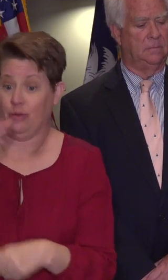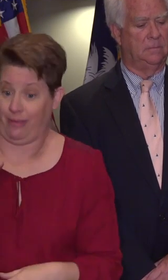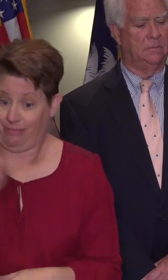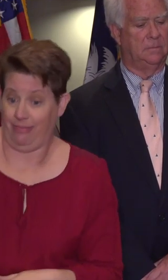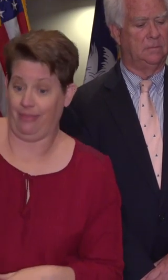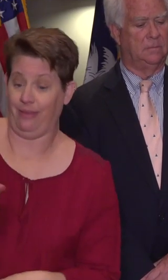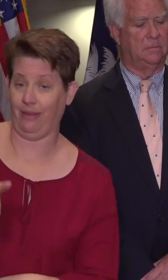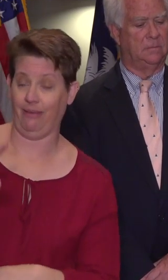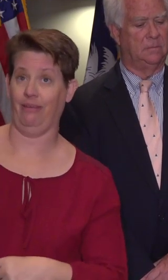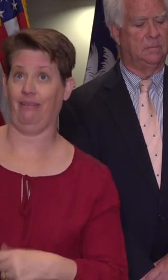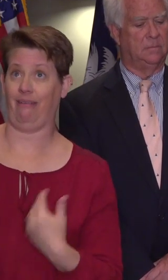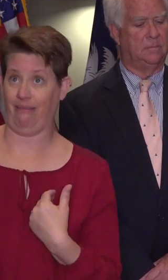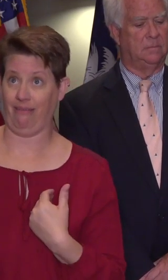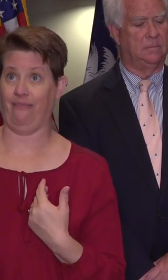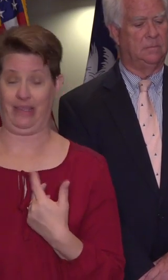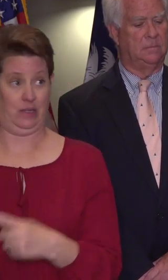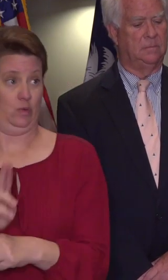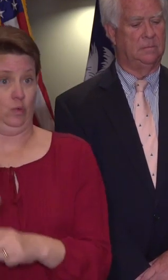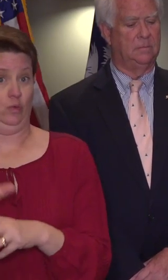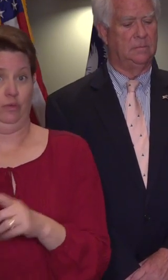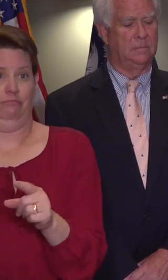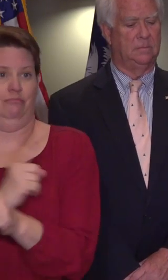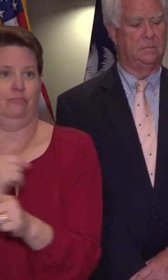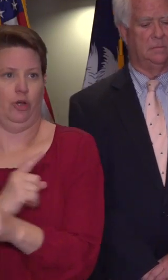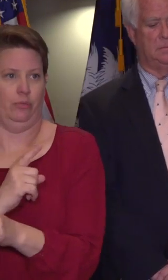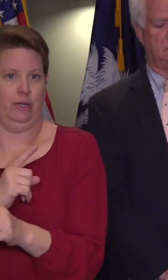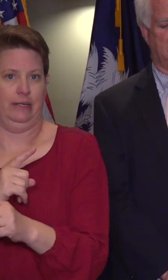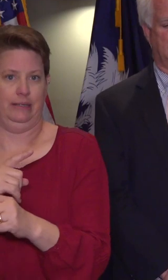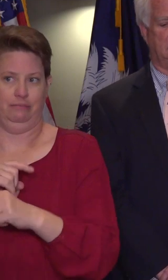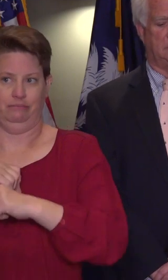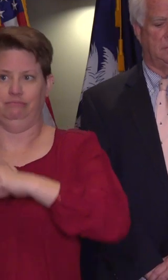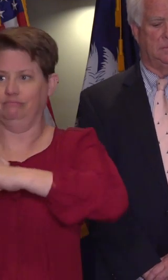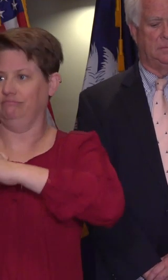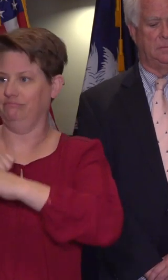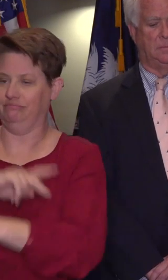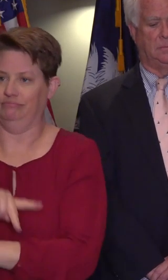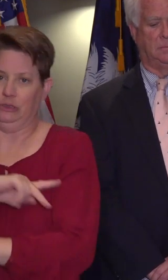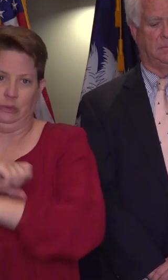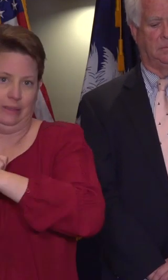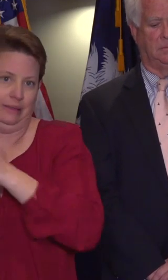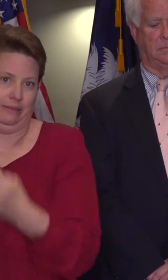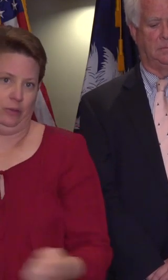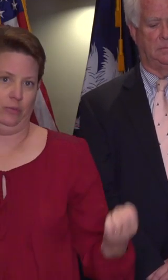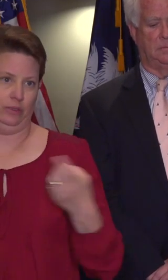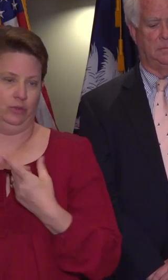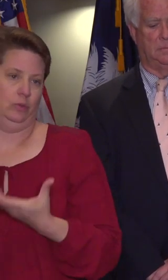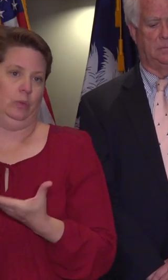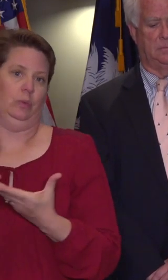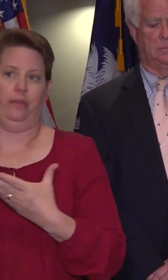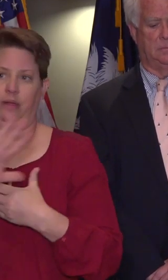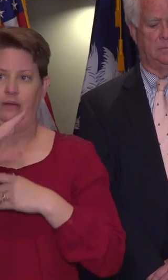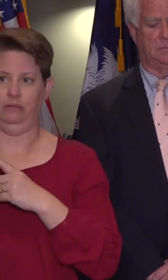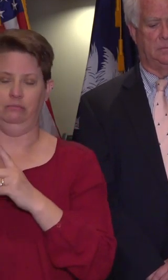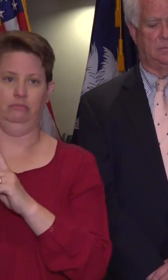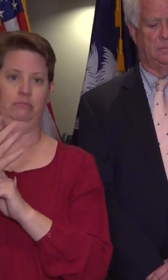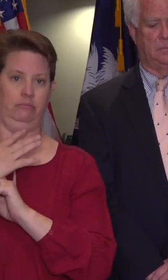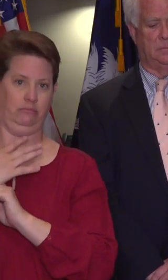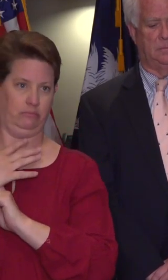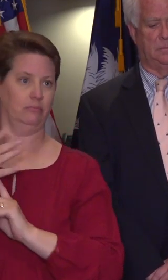healthcare workers have and use appropriate personal protective equipment to prevent them from being exposed.